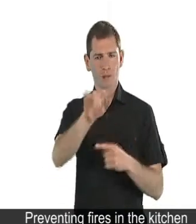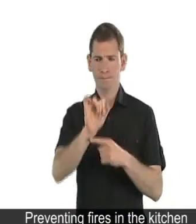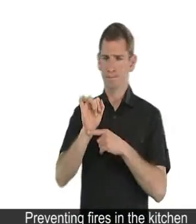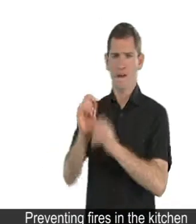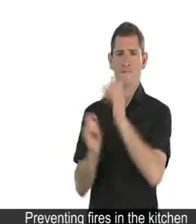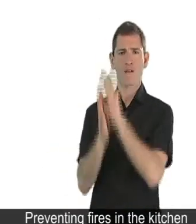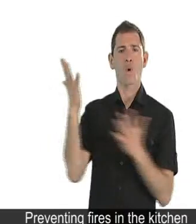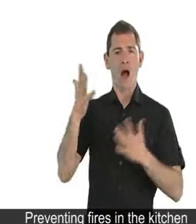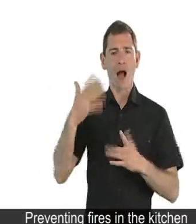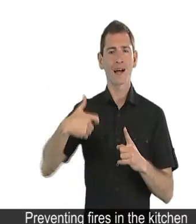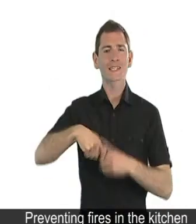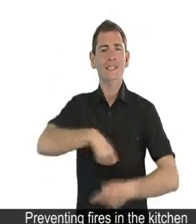Preventing fires in the kitchen.